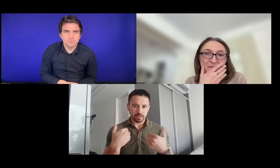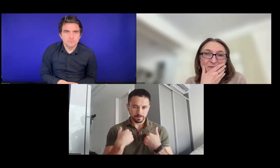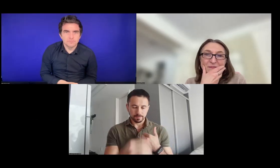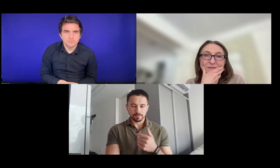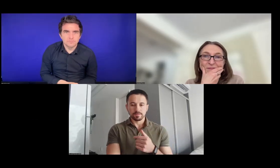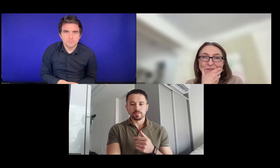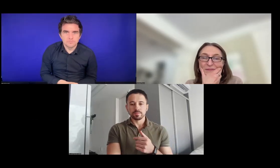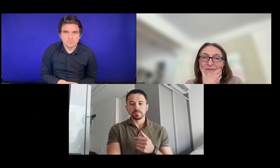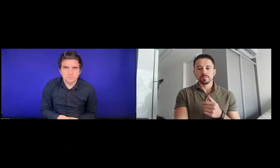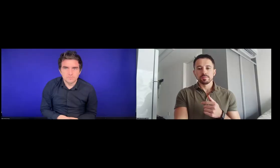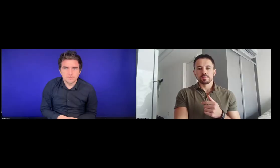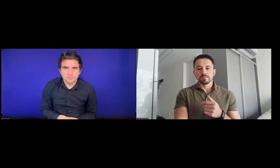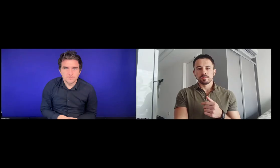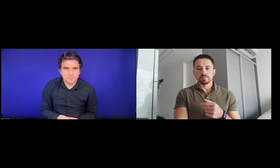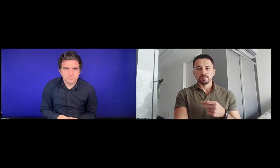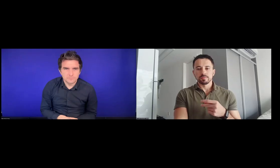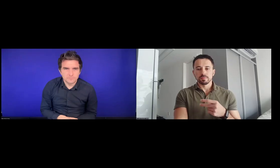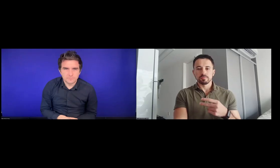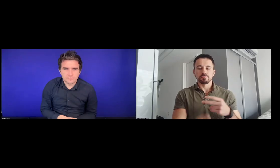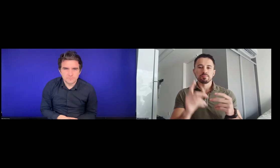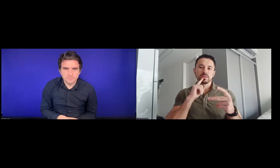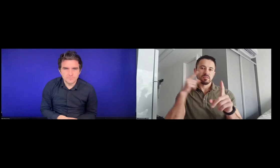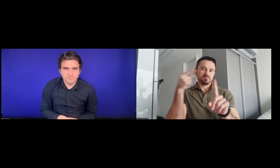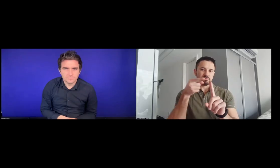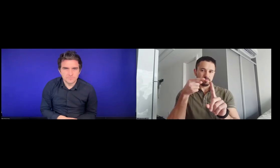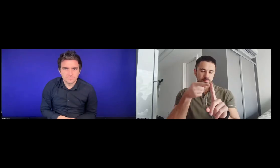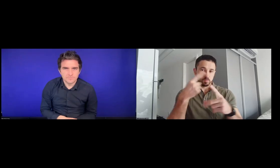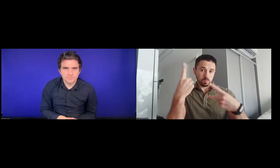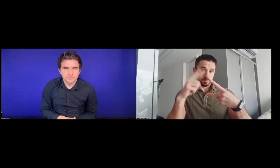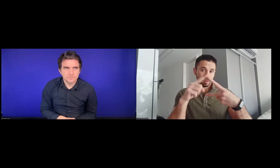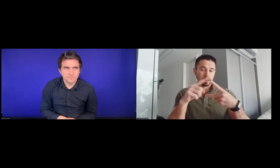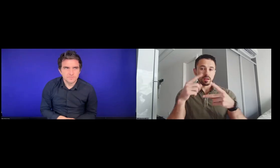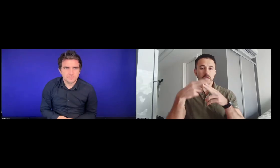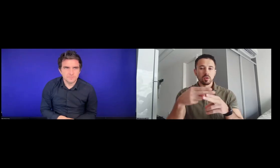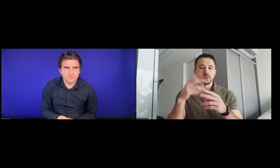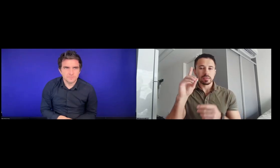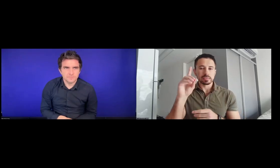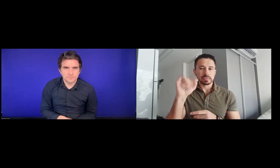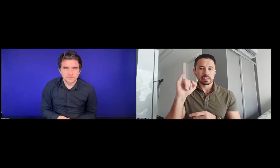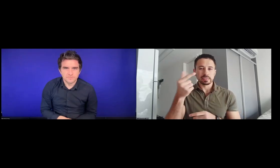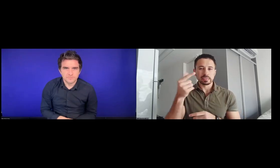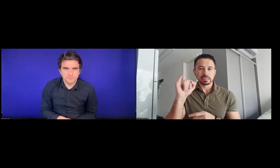I do have two major concerns I'd like to raise.